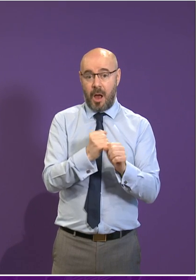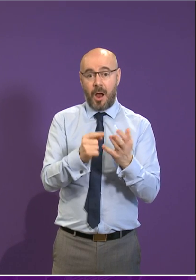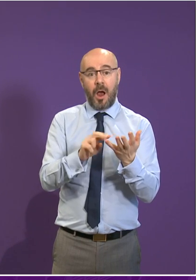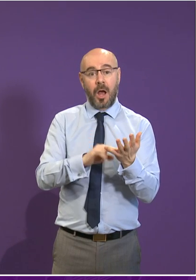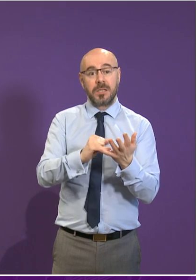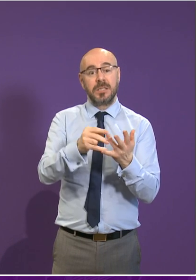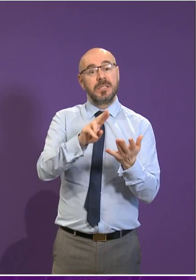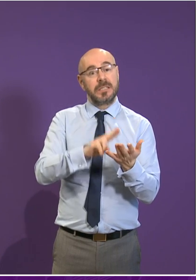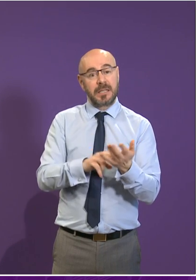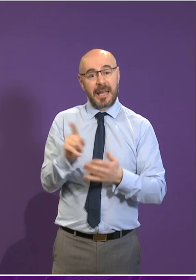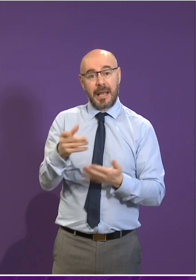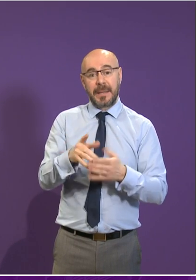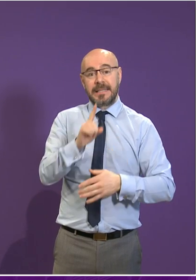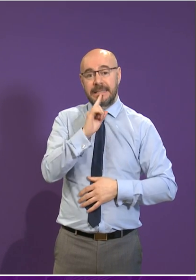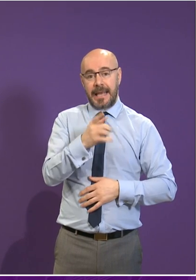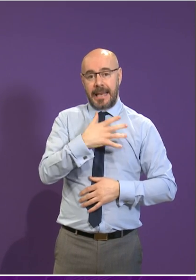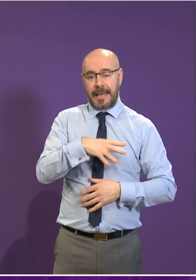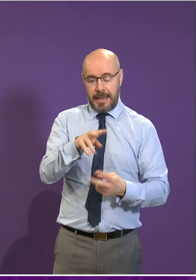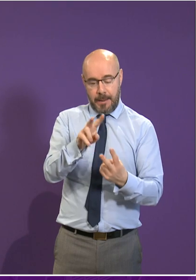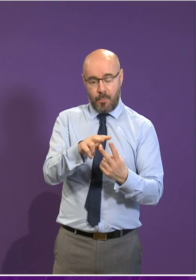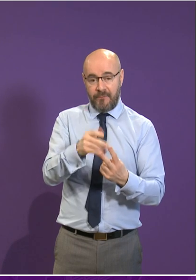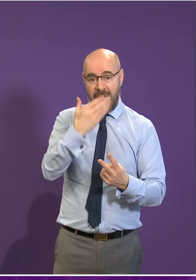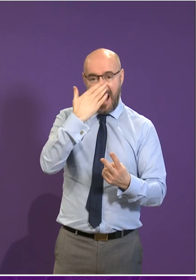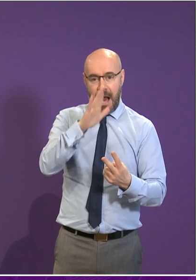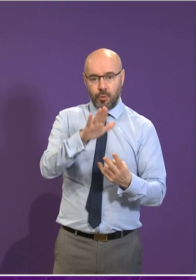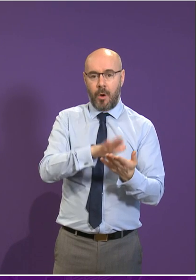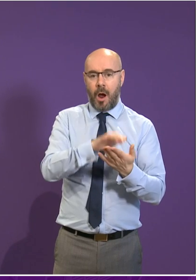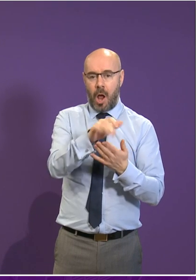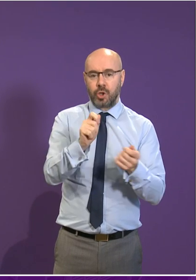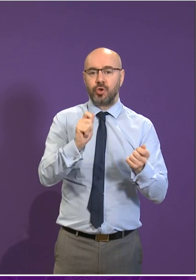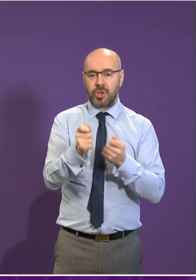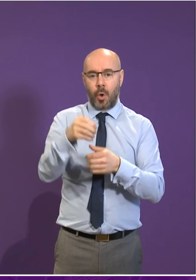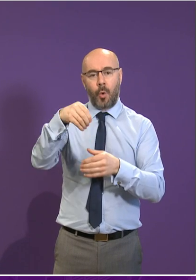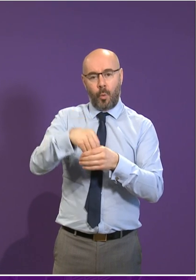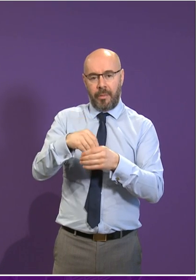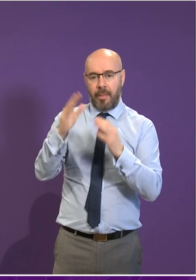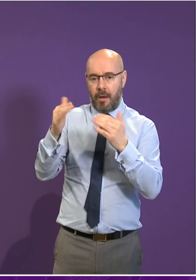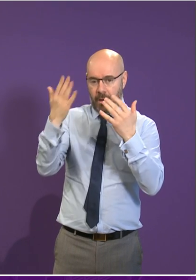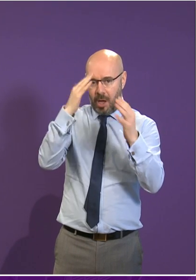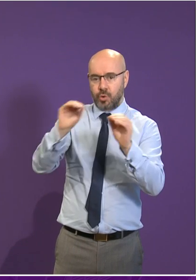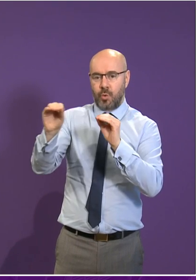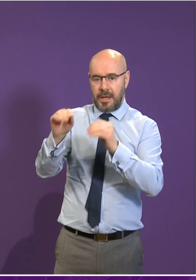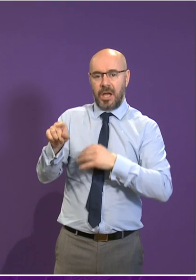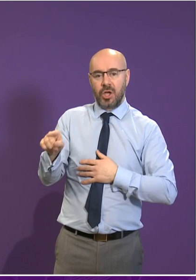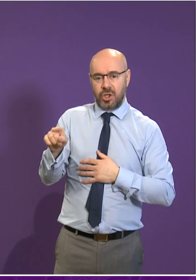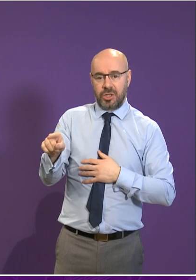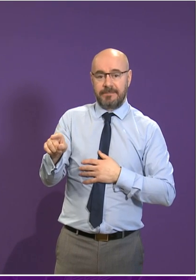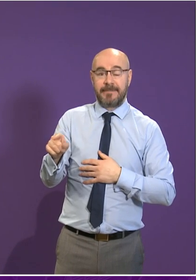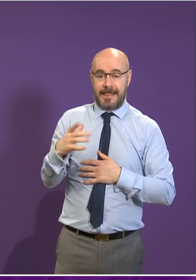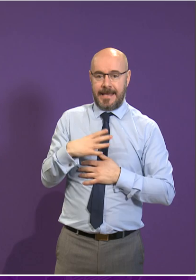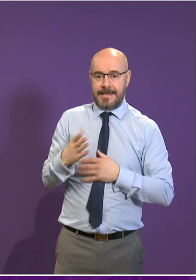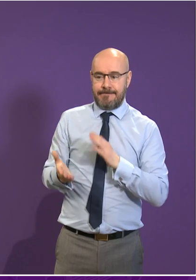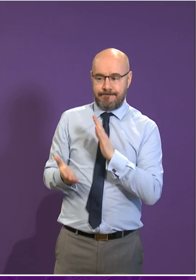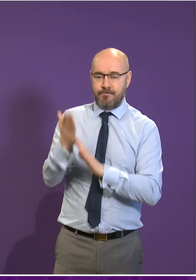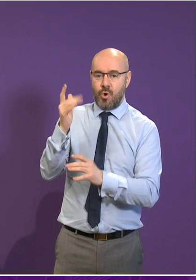an attitudinal and cultural change that is required within higher education, and that will require a greater step change than we're